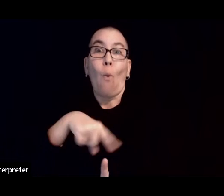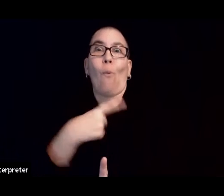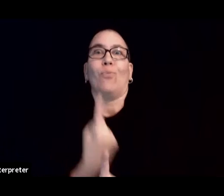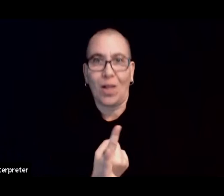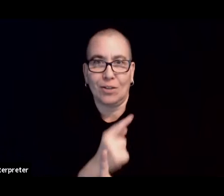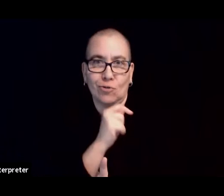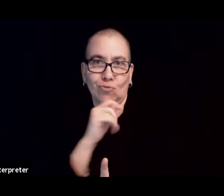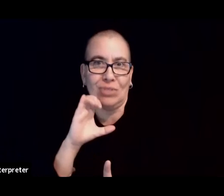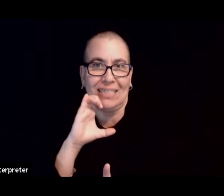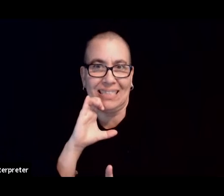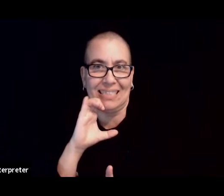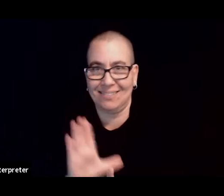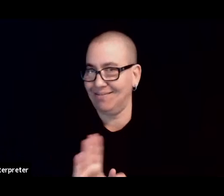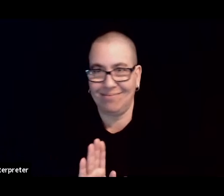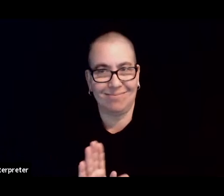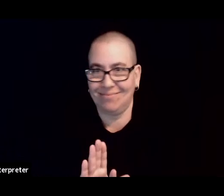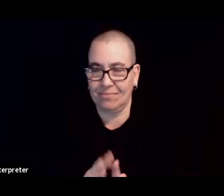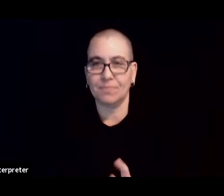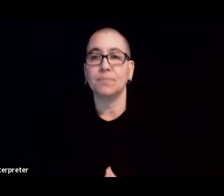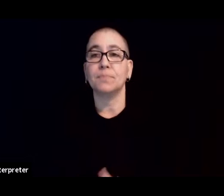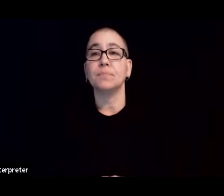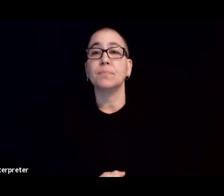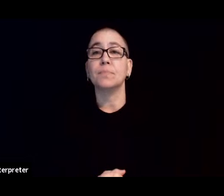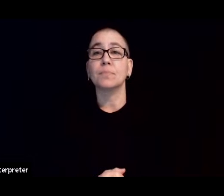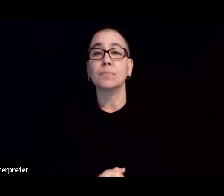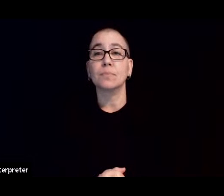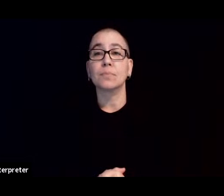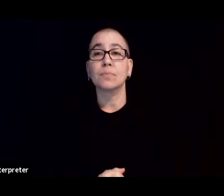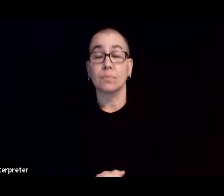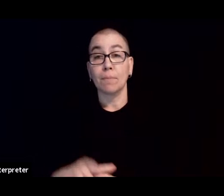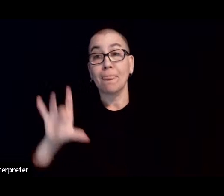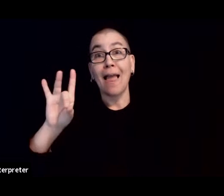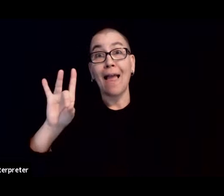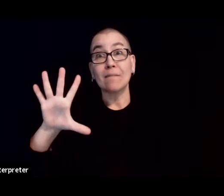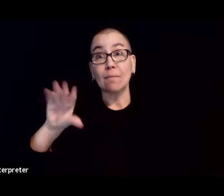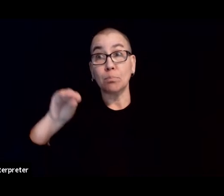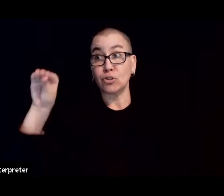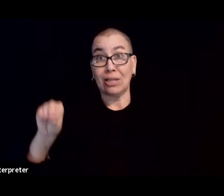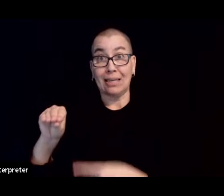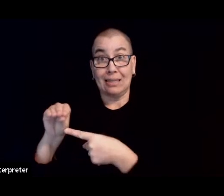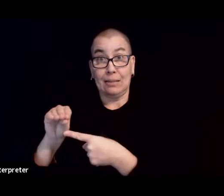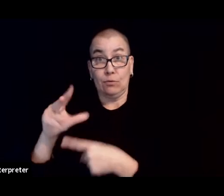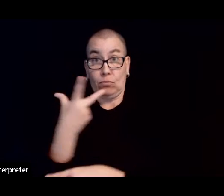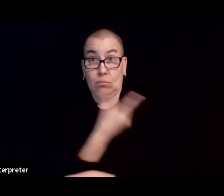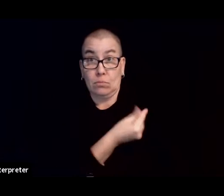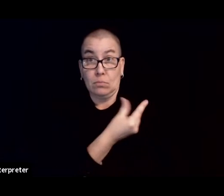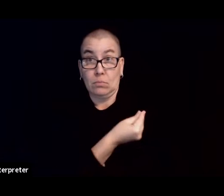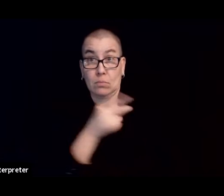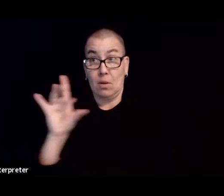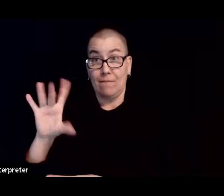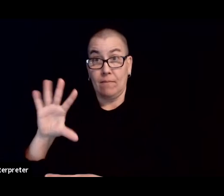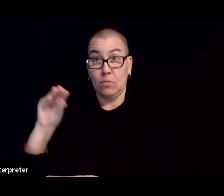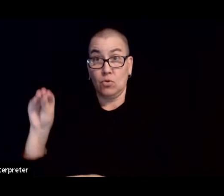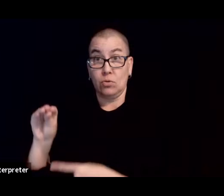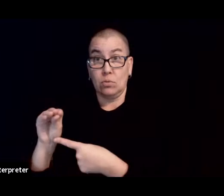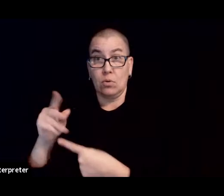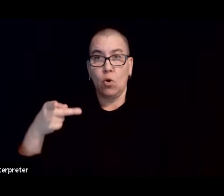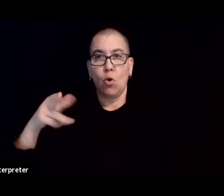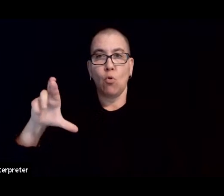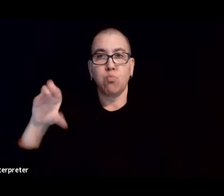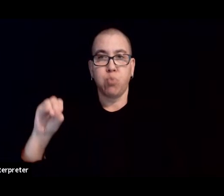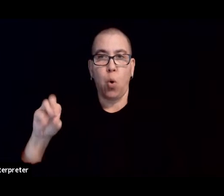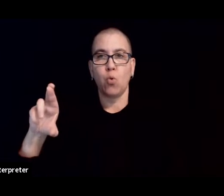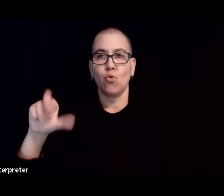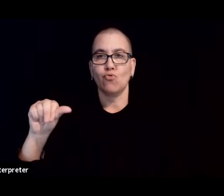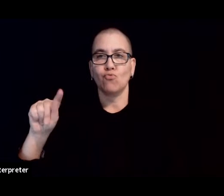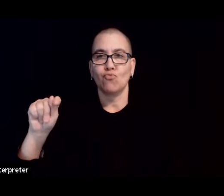85% of the vaccine that we receive is purely pro rata based on the needs of that region.